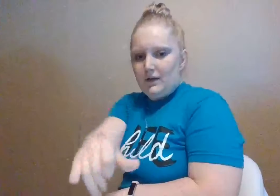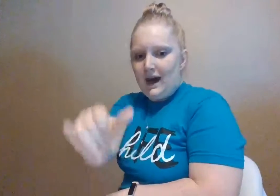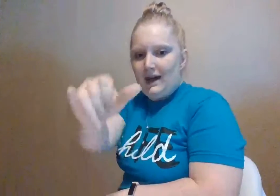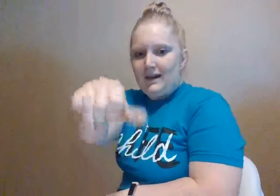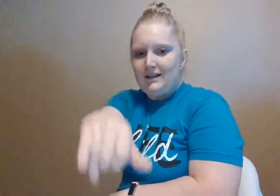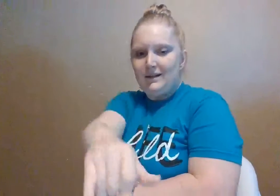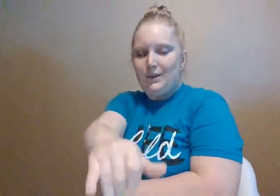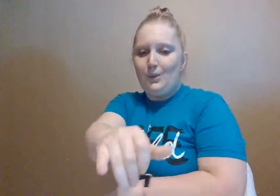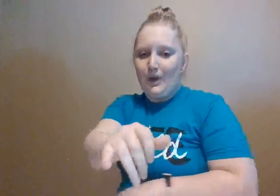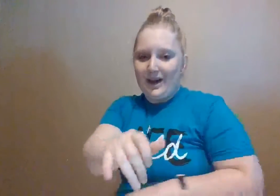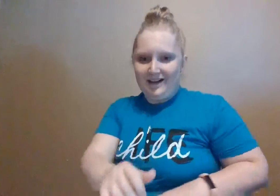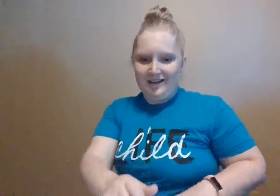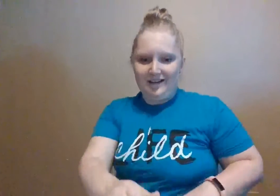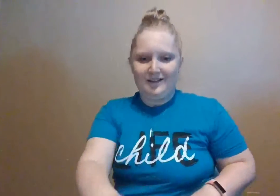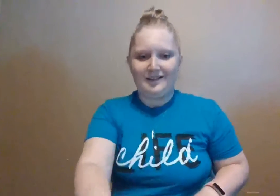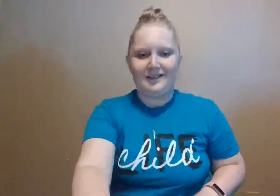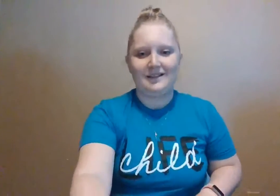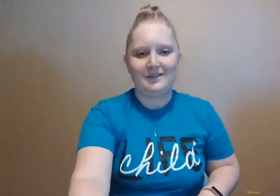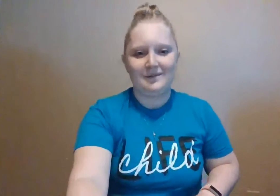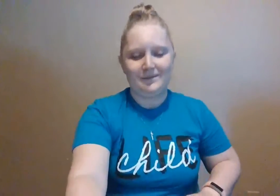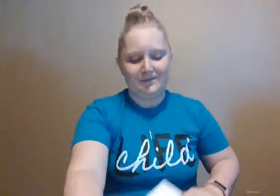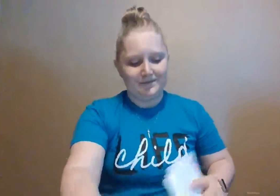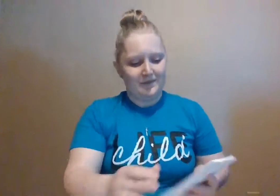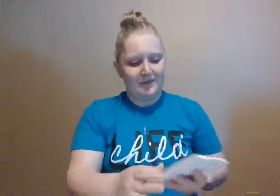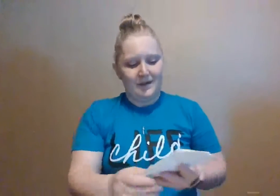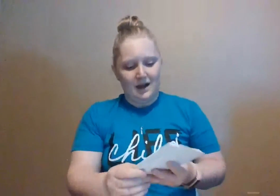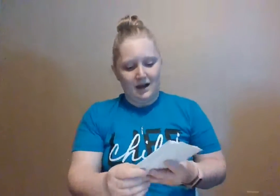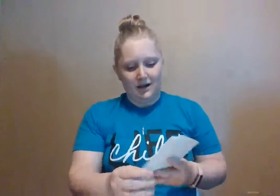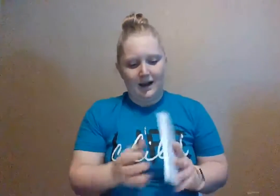That is whale. All right,